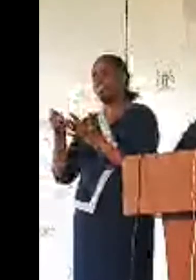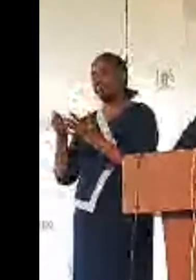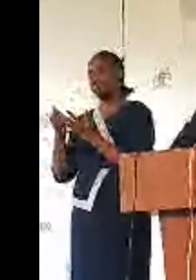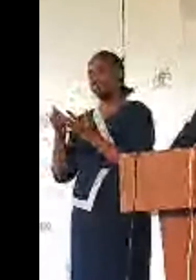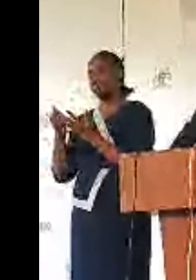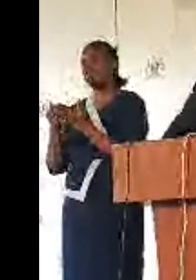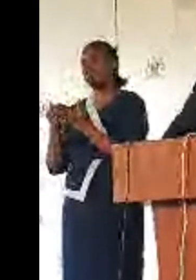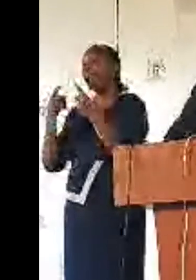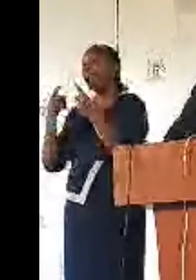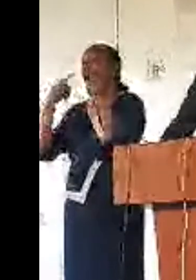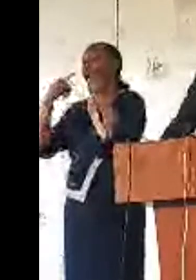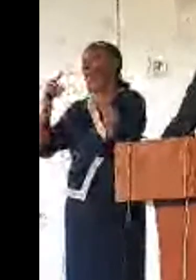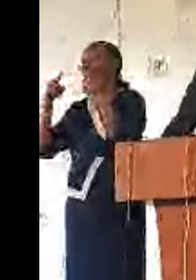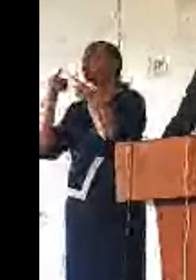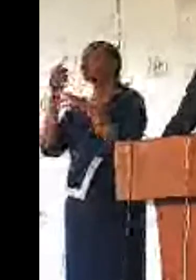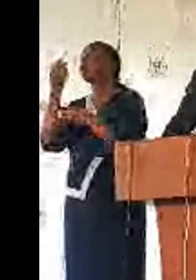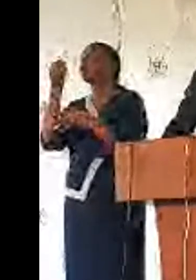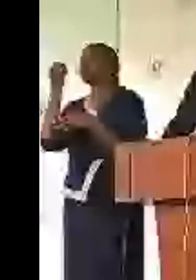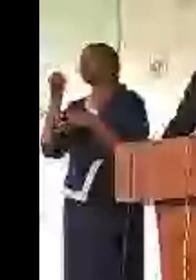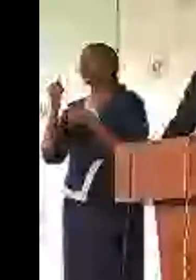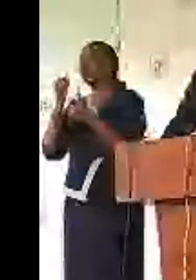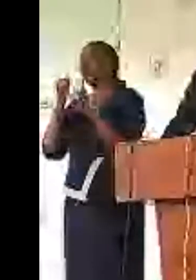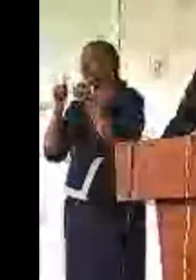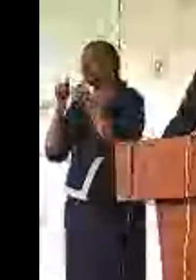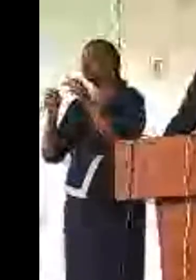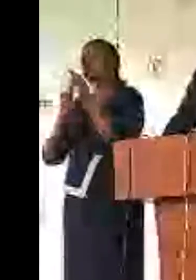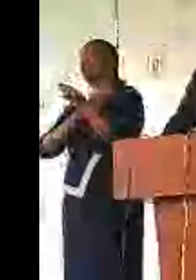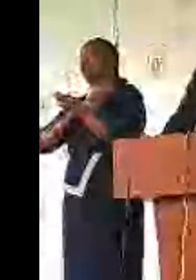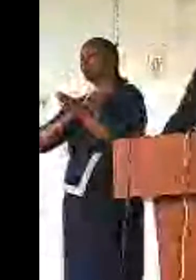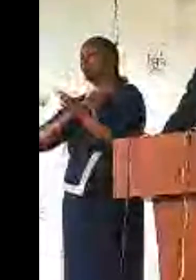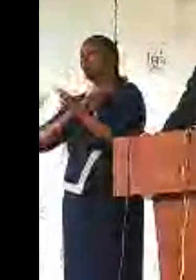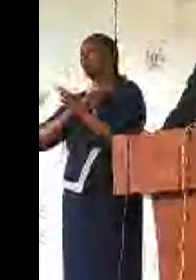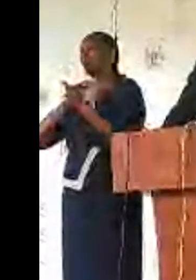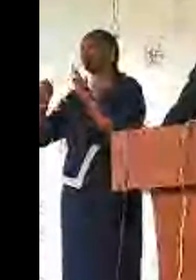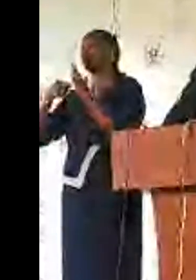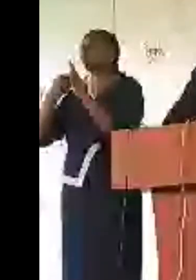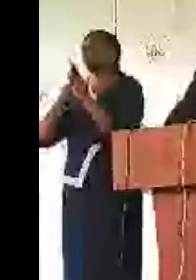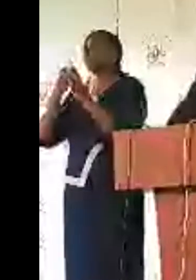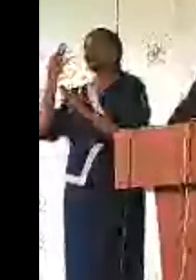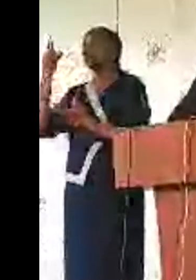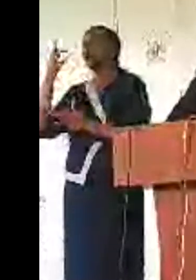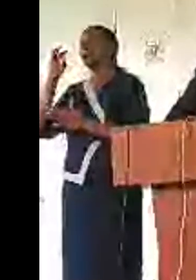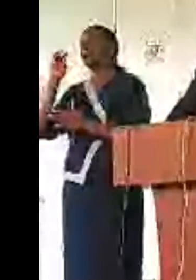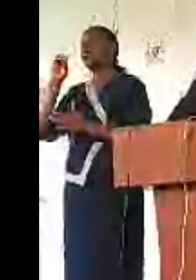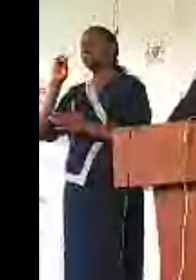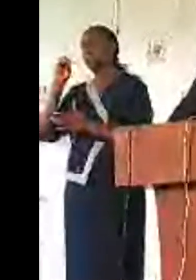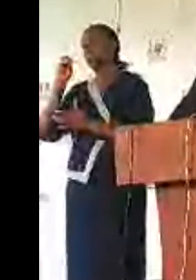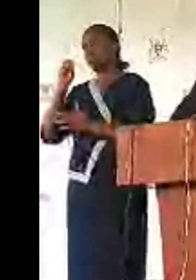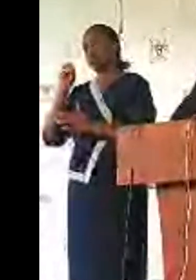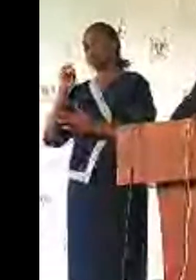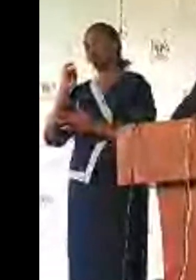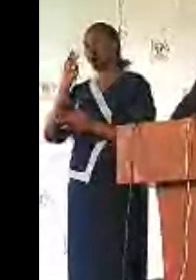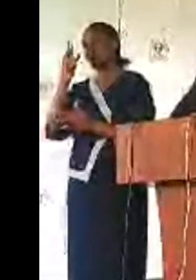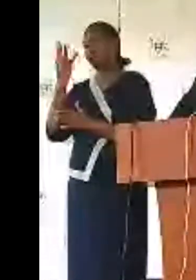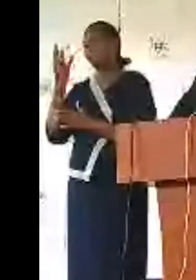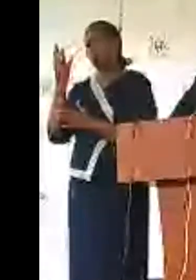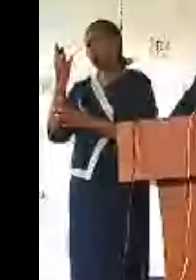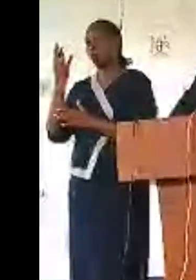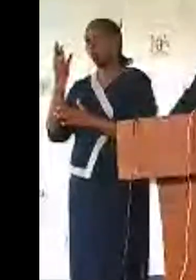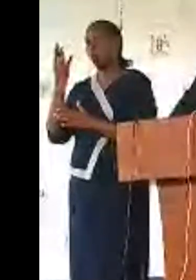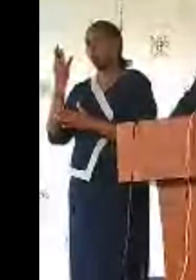I brief the fees that the board is charging. That is 94,000 for PLE,